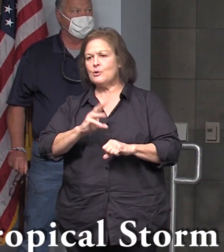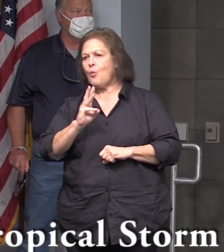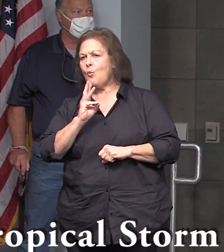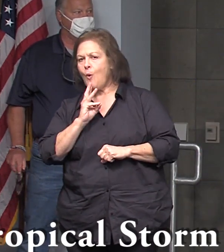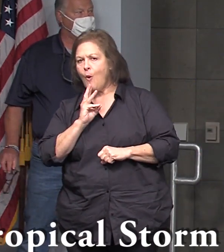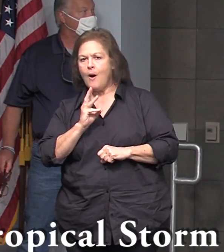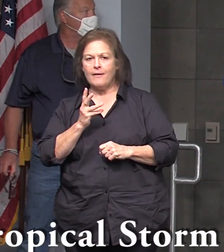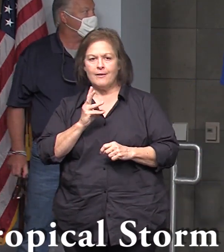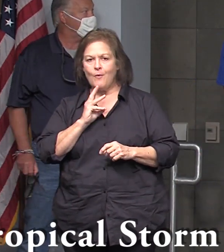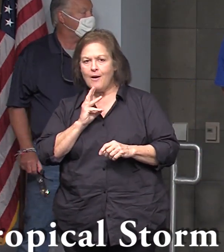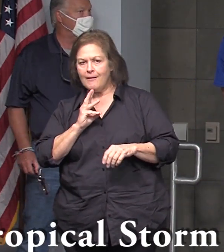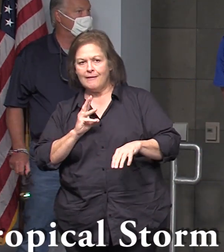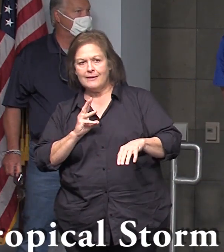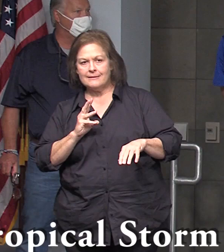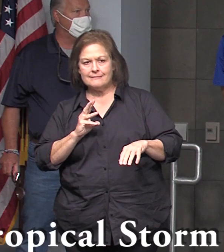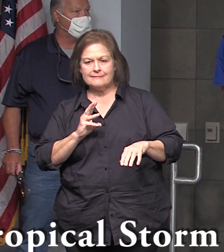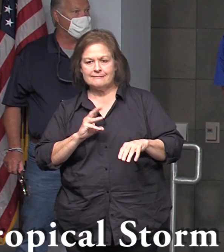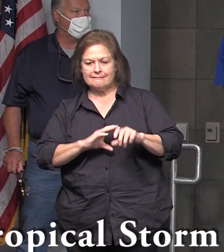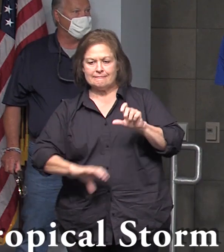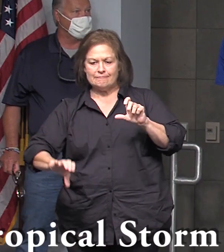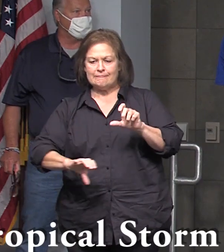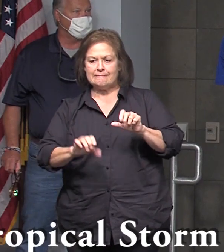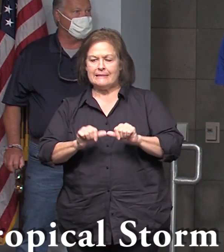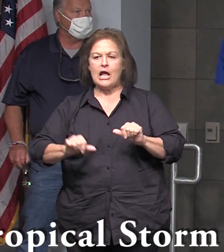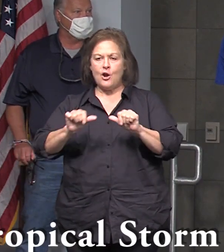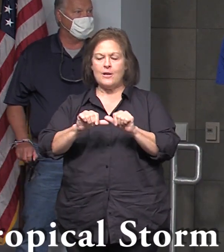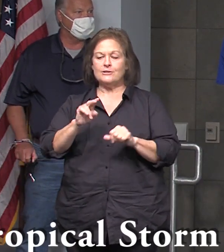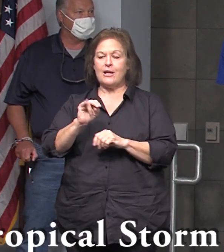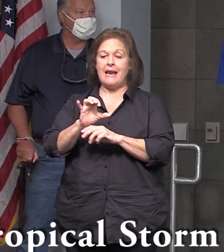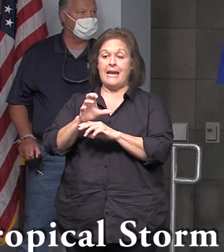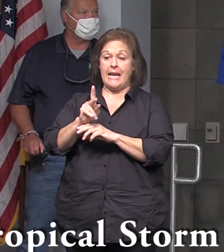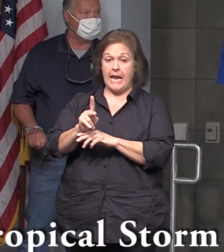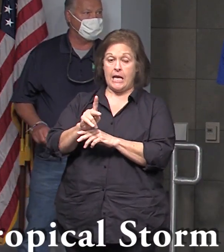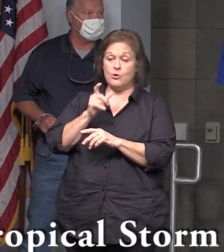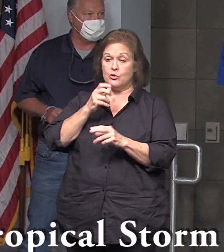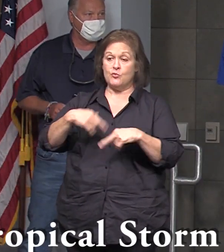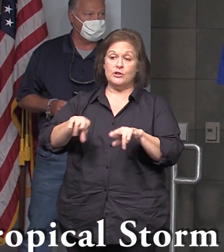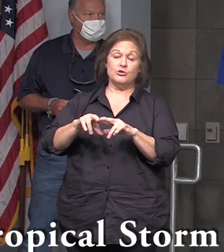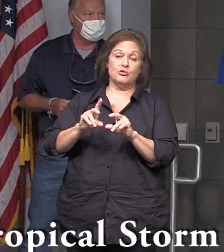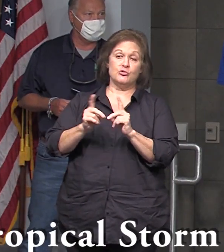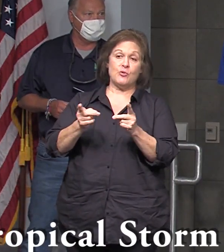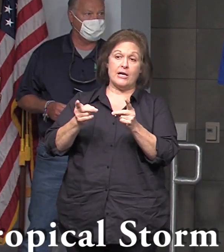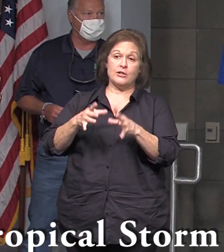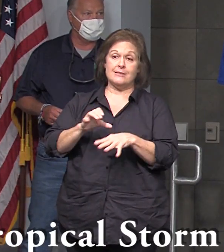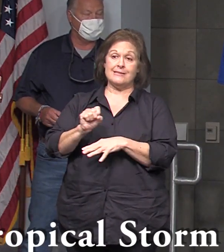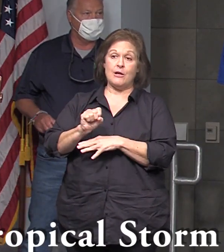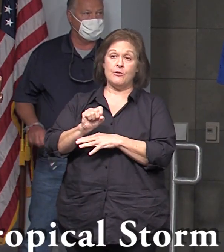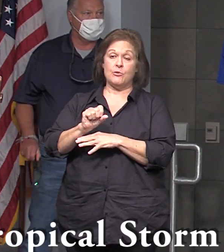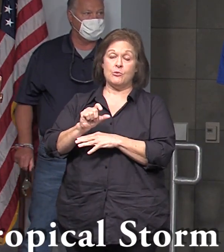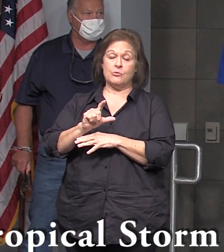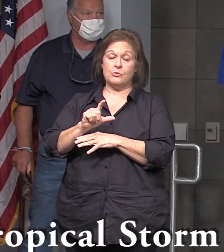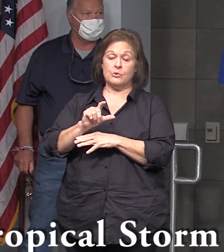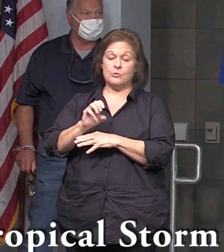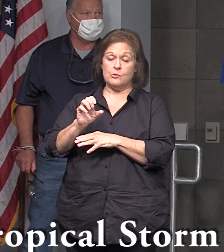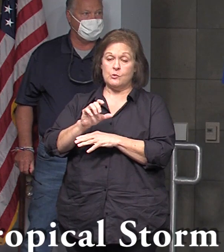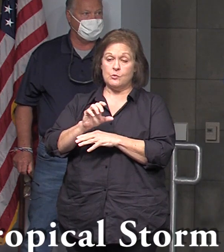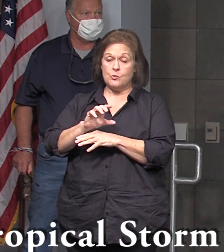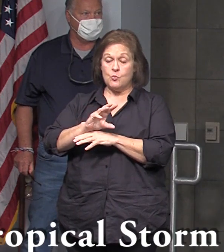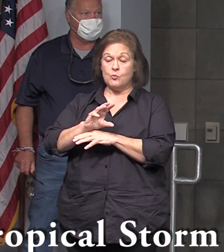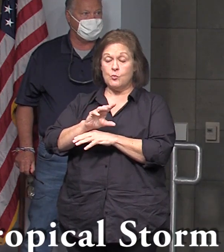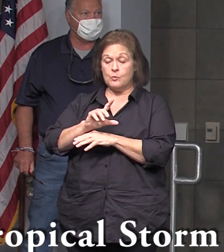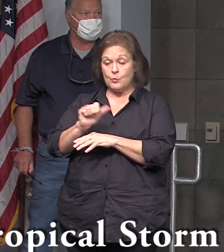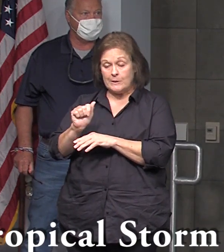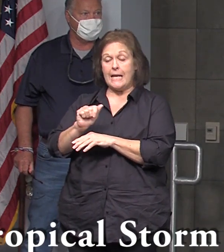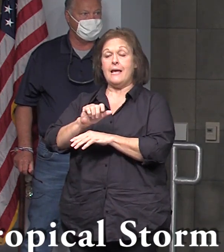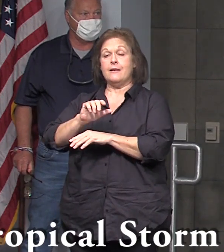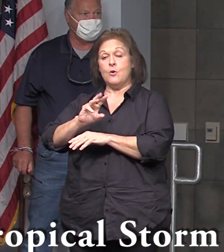lake, the river, the intracoastal waterway. So we'll have Mr. Nick Kelly, who's the regional director of the Southeast Louisiana Flood Protection Authority West,